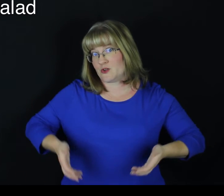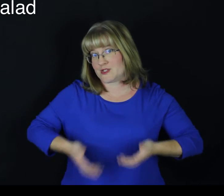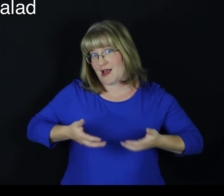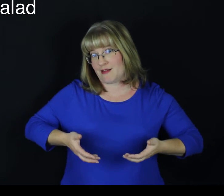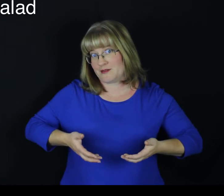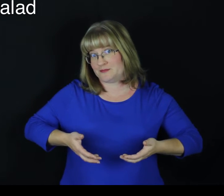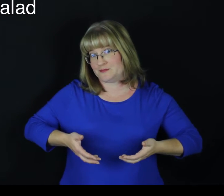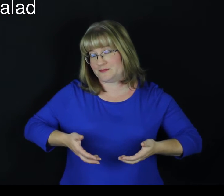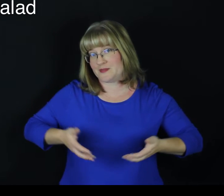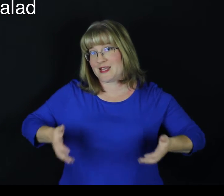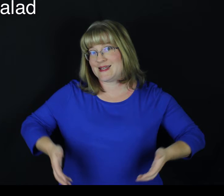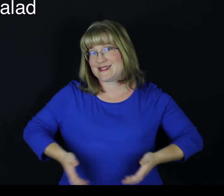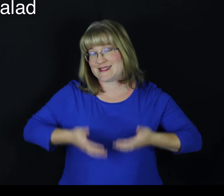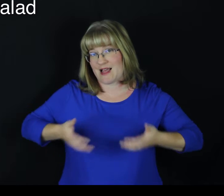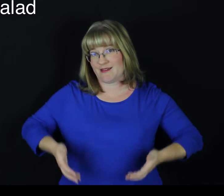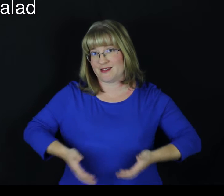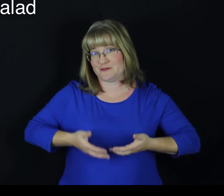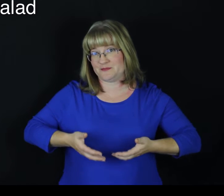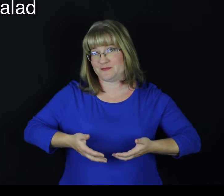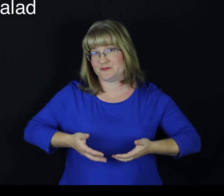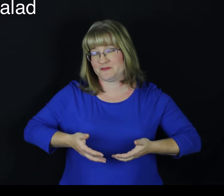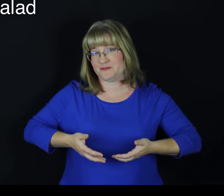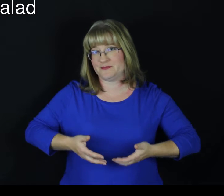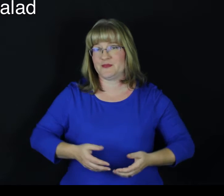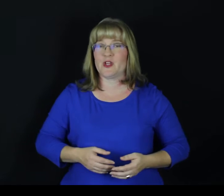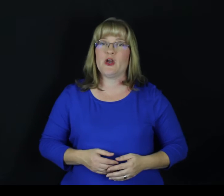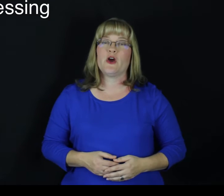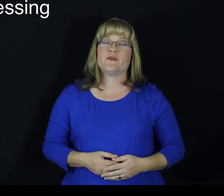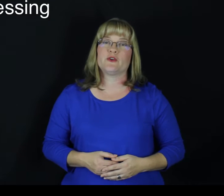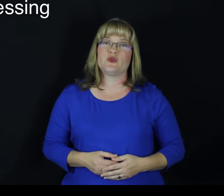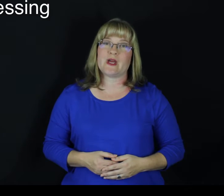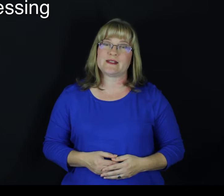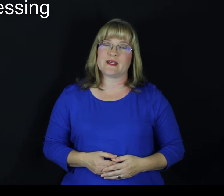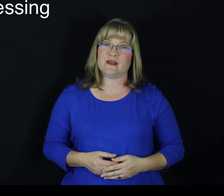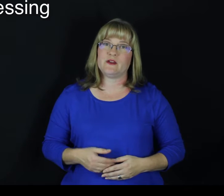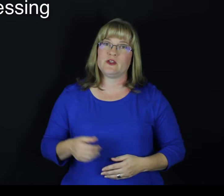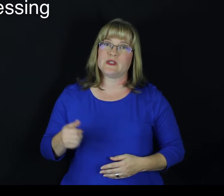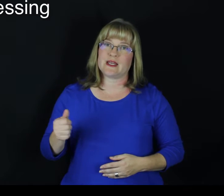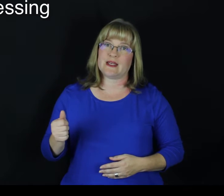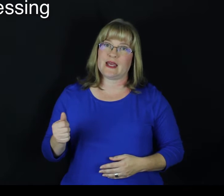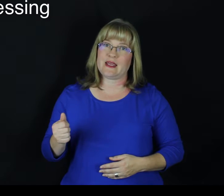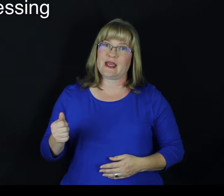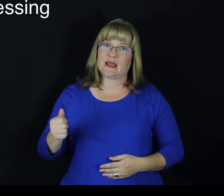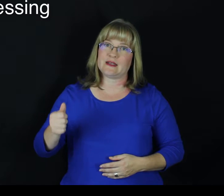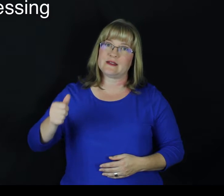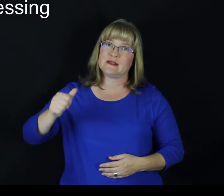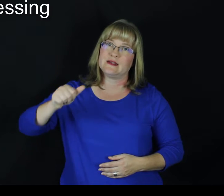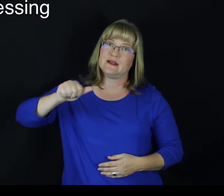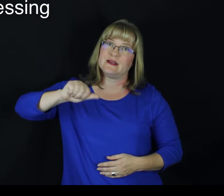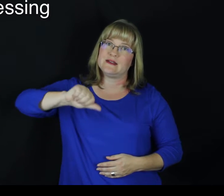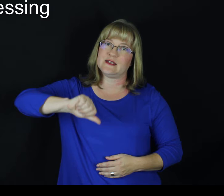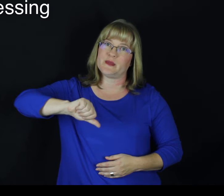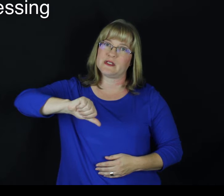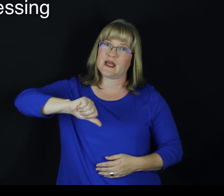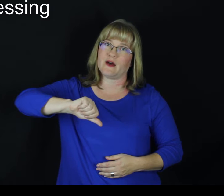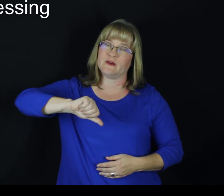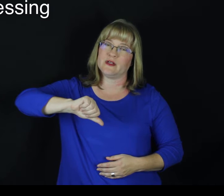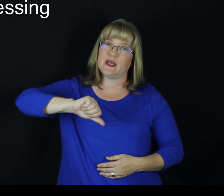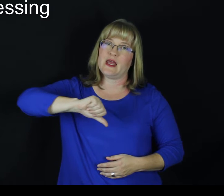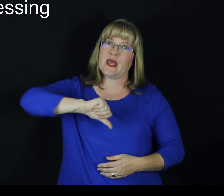your salad. Salad. For dressing, you take an A hand, dip it down,